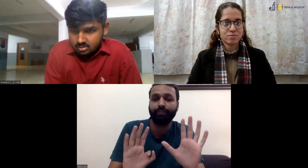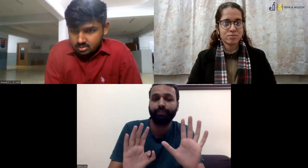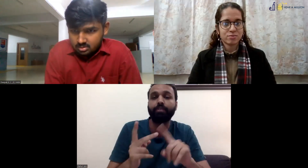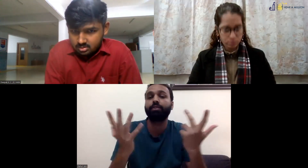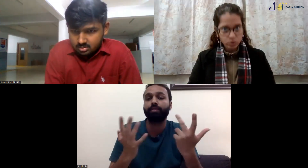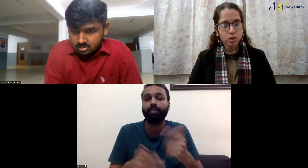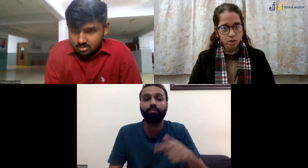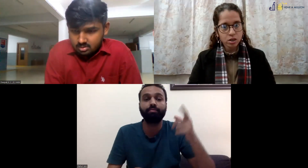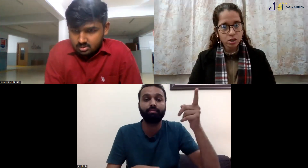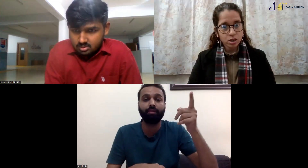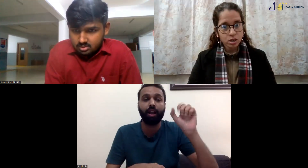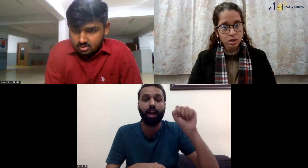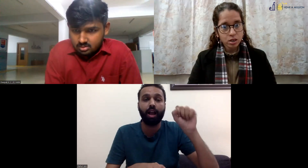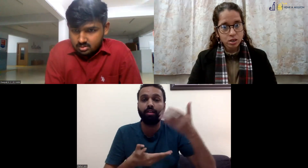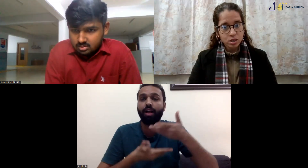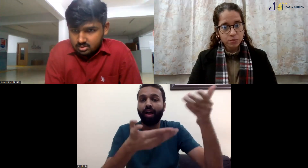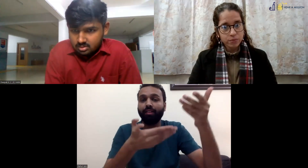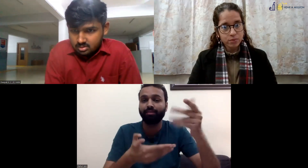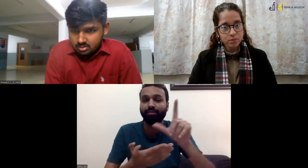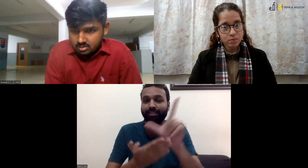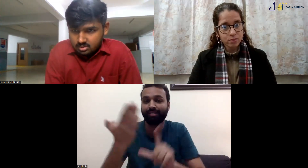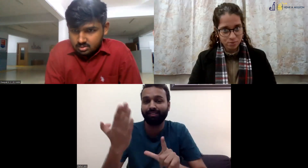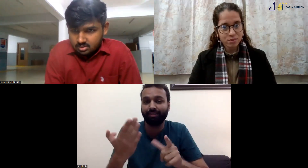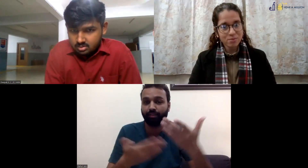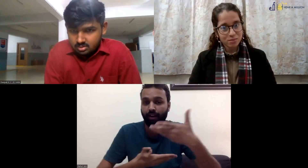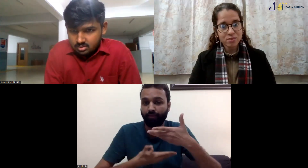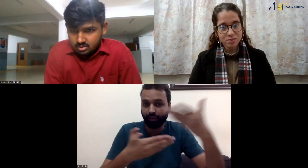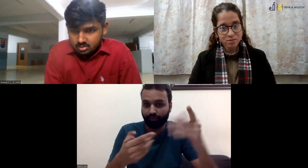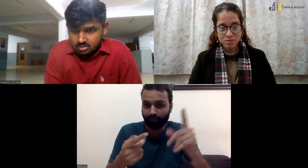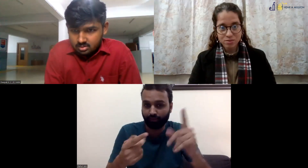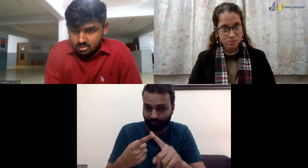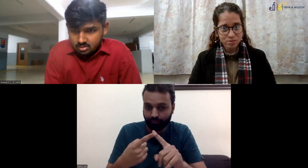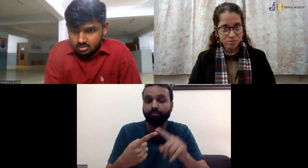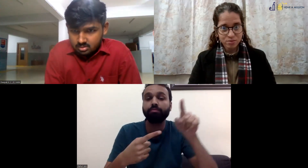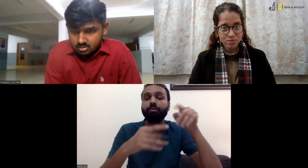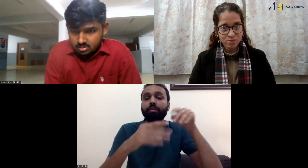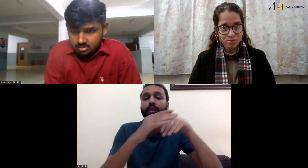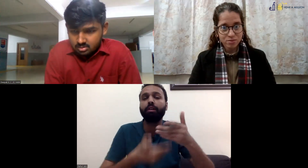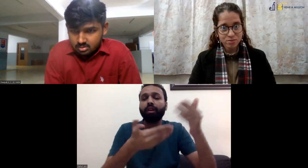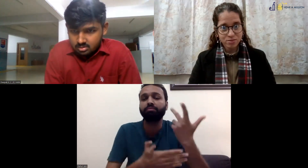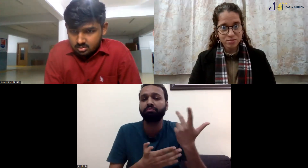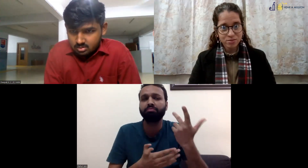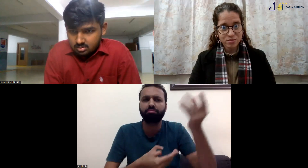home, there are these other options also. If you have the invitation letter,